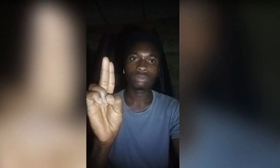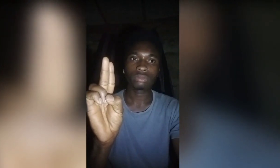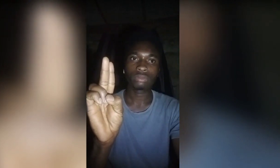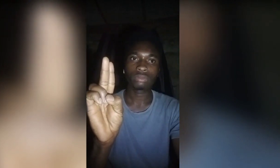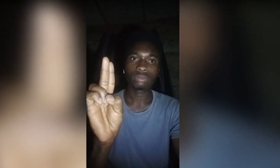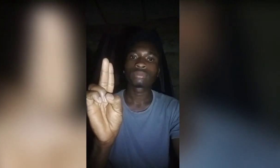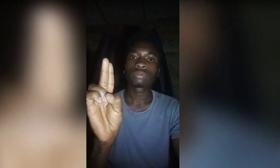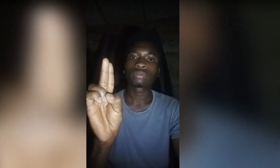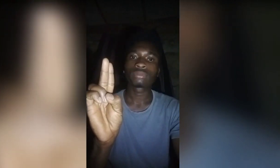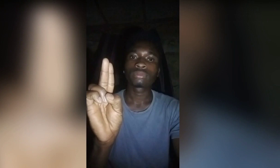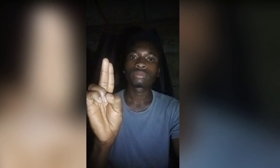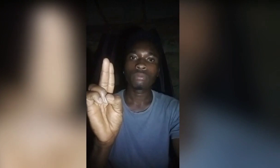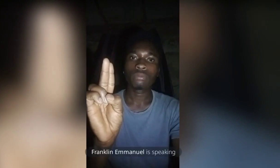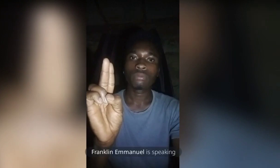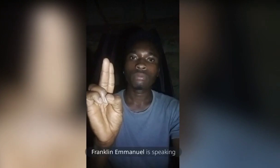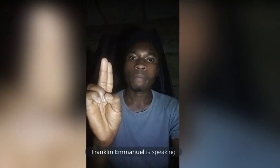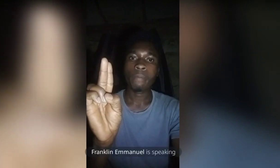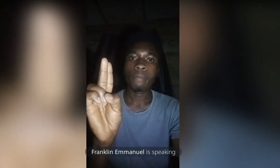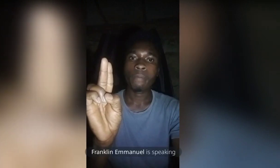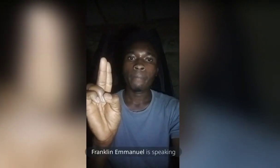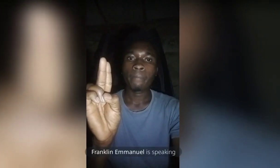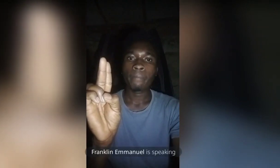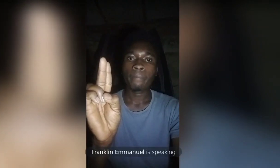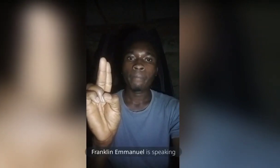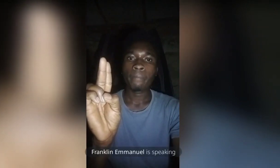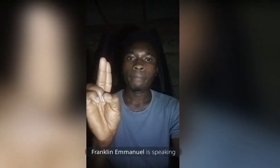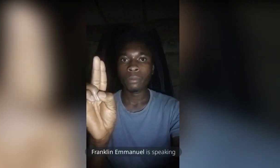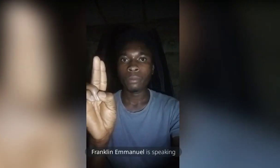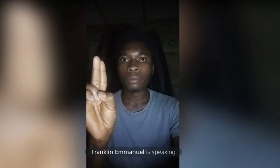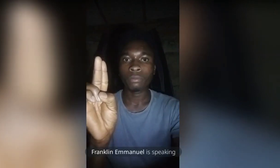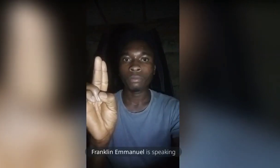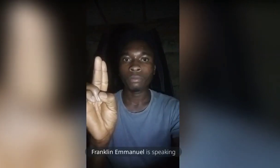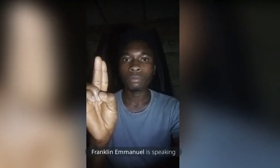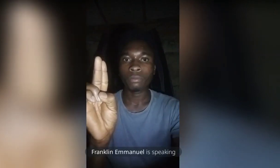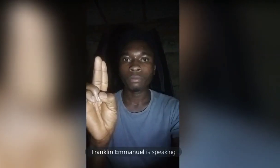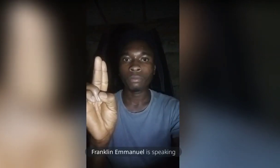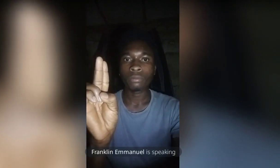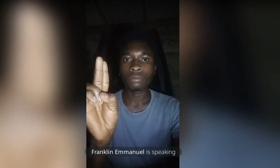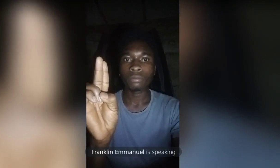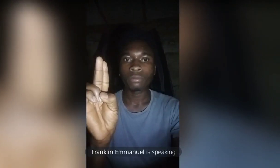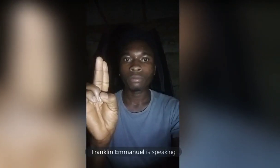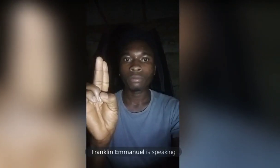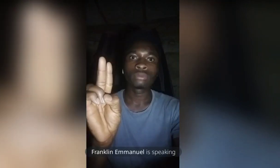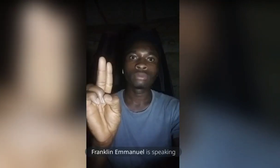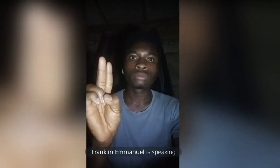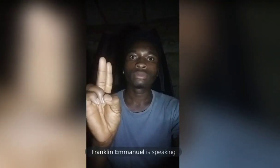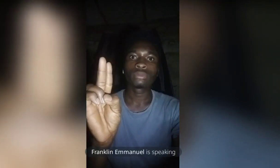sorry, Simeon. Simeon, Let's are you go there again. now? Oh, Okay, he's back. oh. Okay.